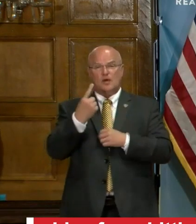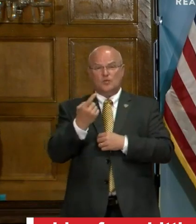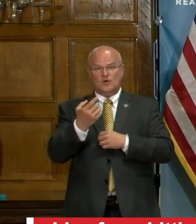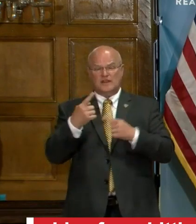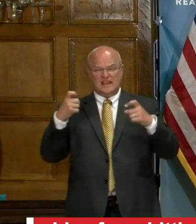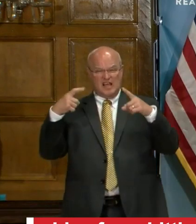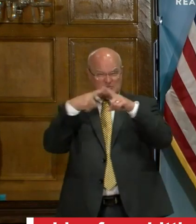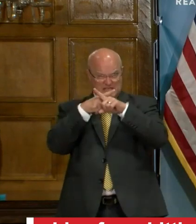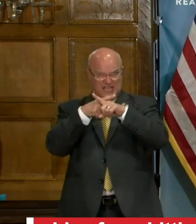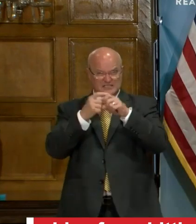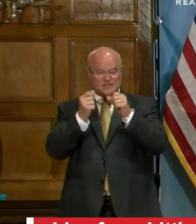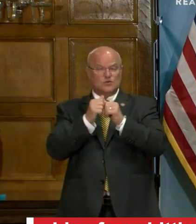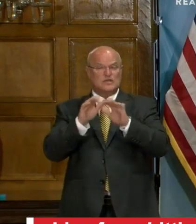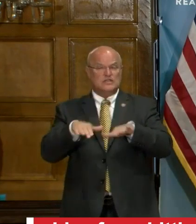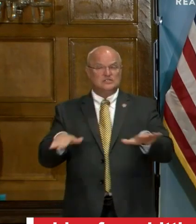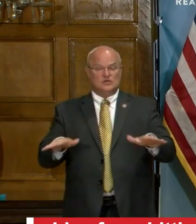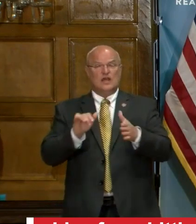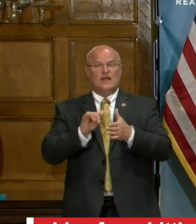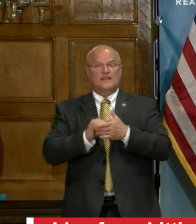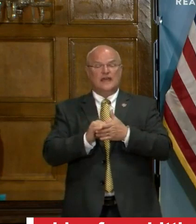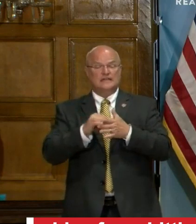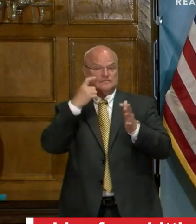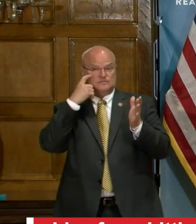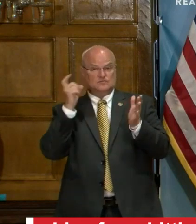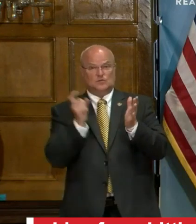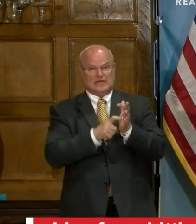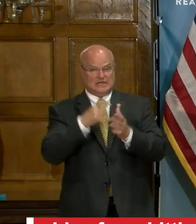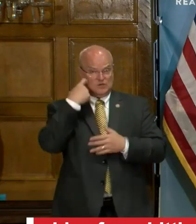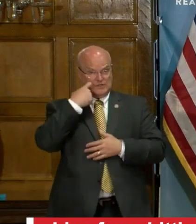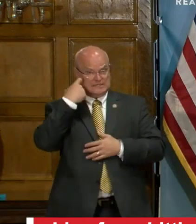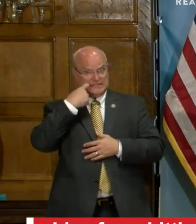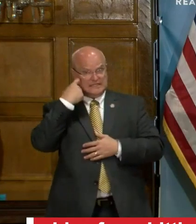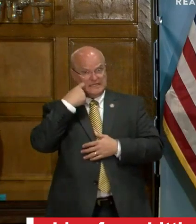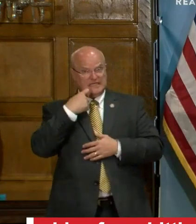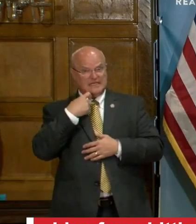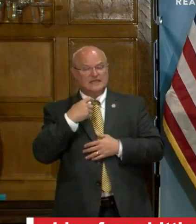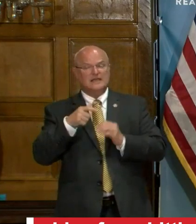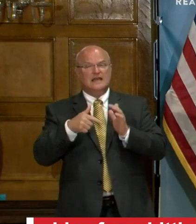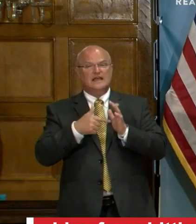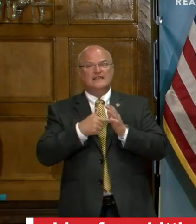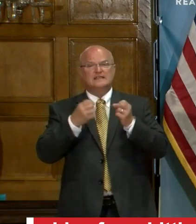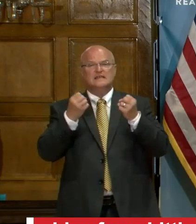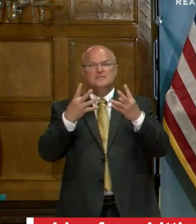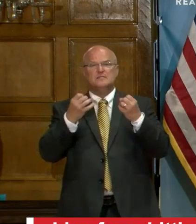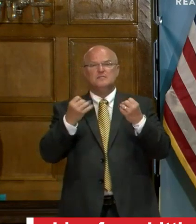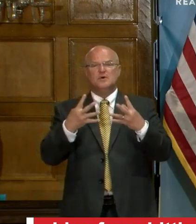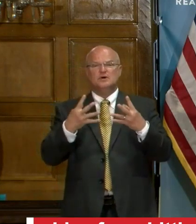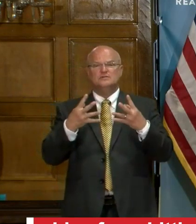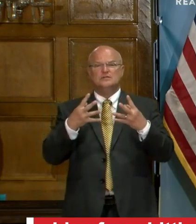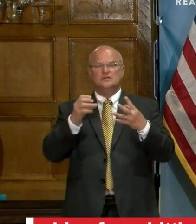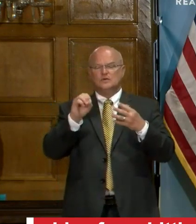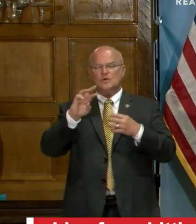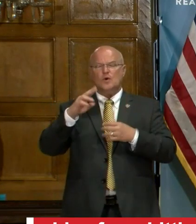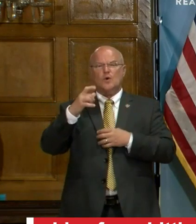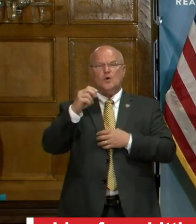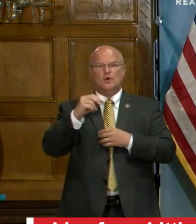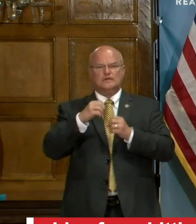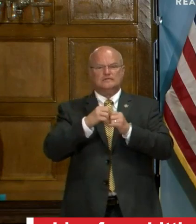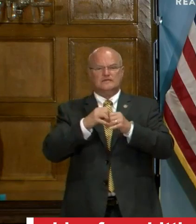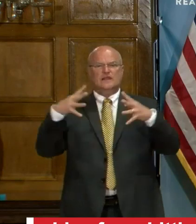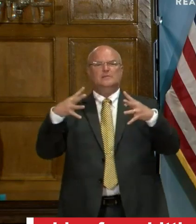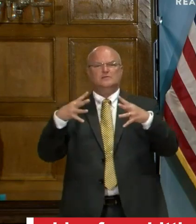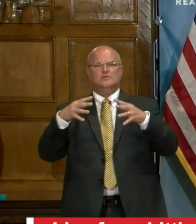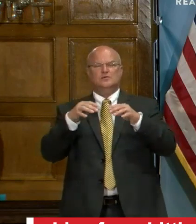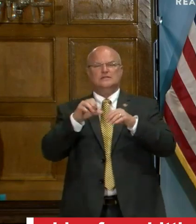of the complications in children that has been recognized recently, this multi-system or multi-organ inflammatory